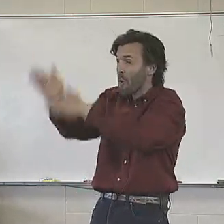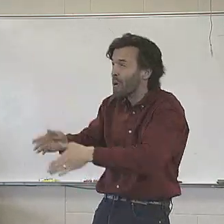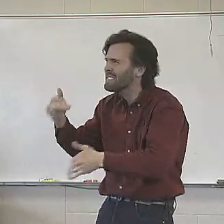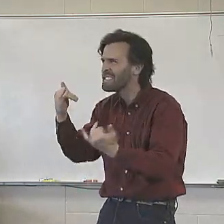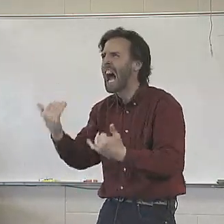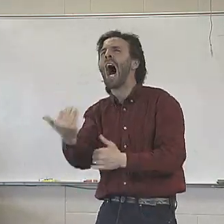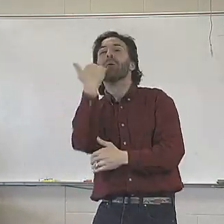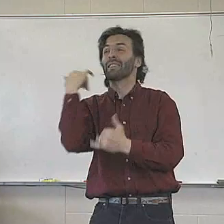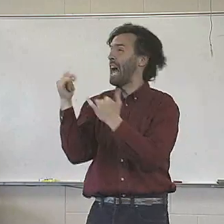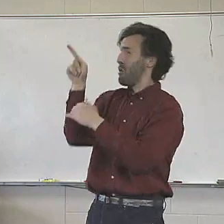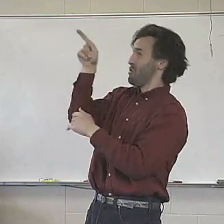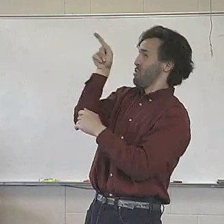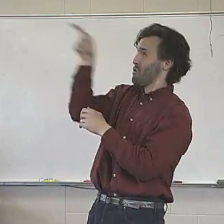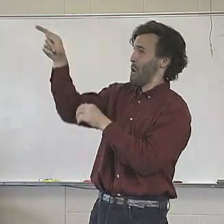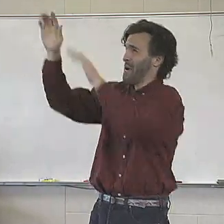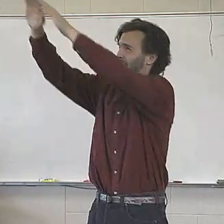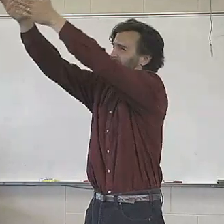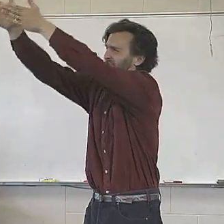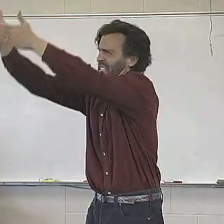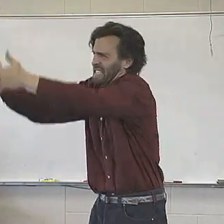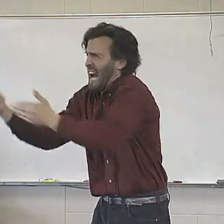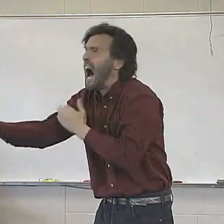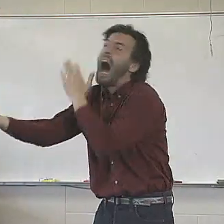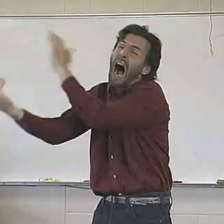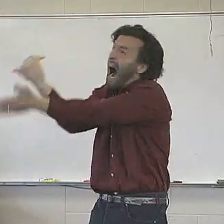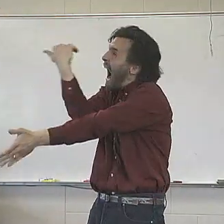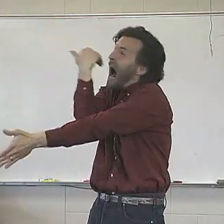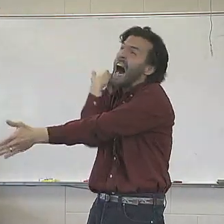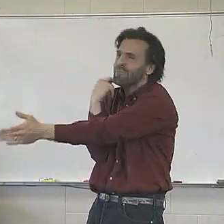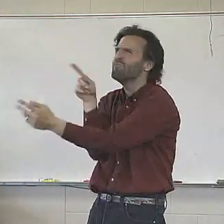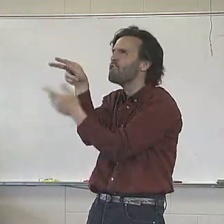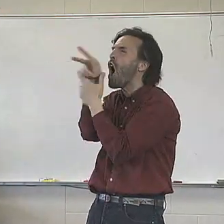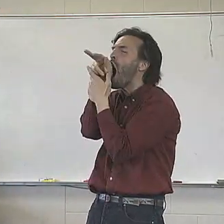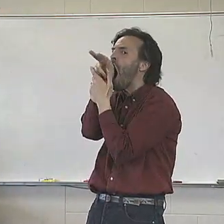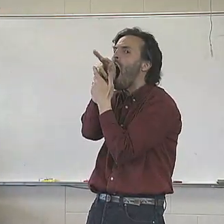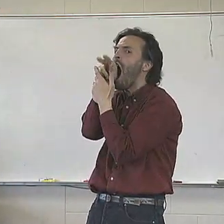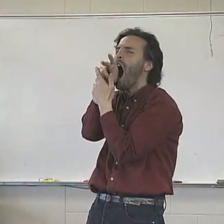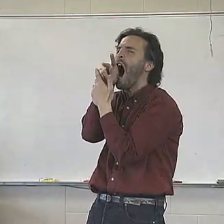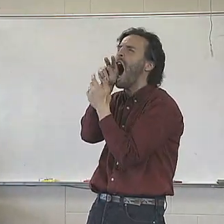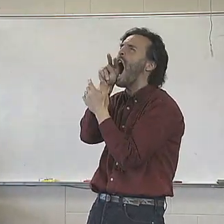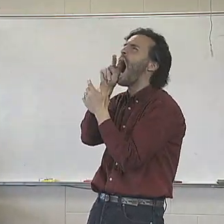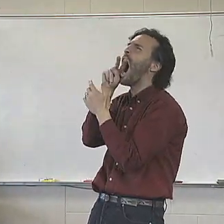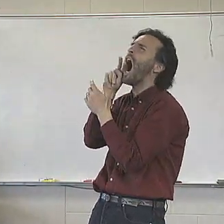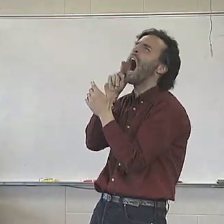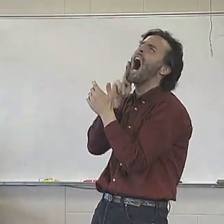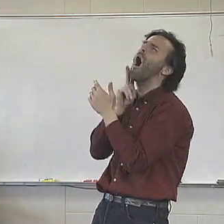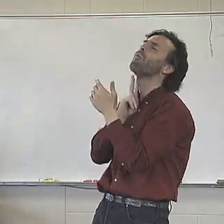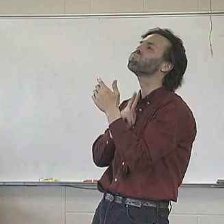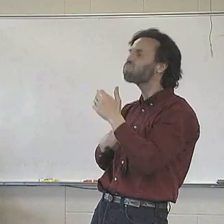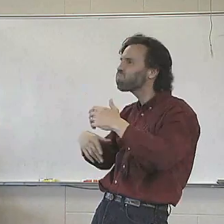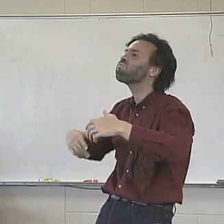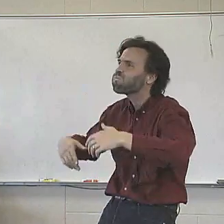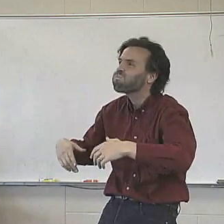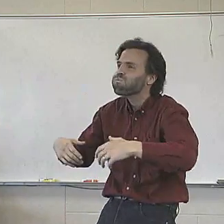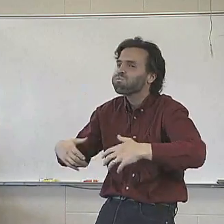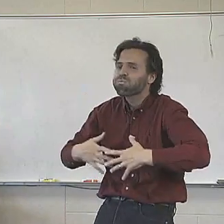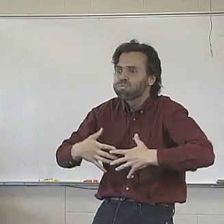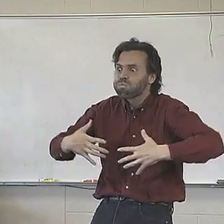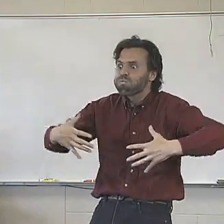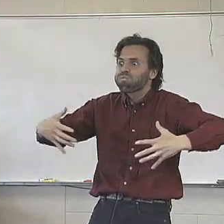now I'm going to eat you. And he ate up ska Hottentot, but can you believe it? He was